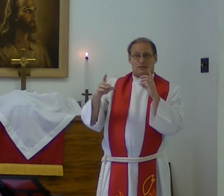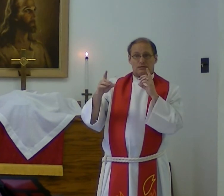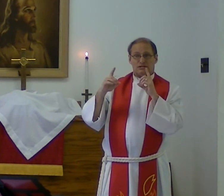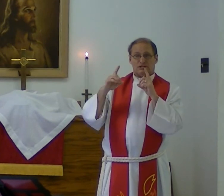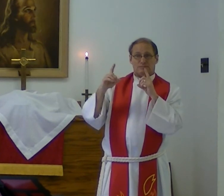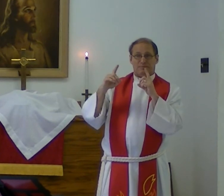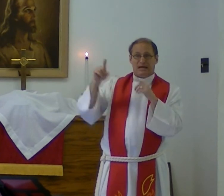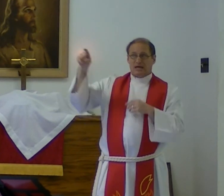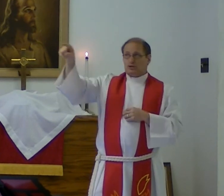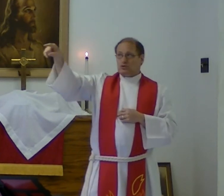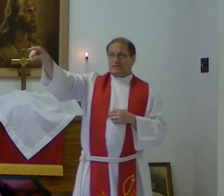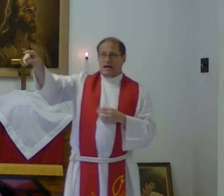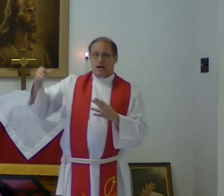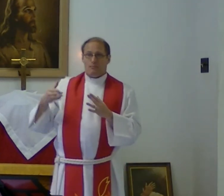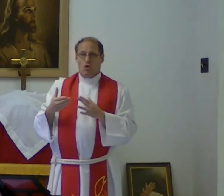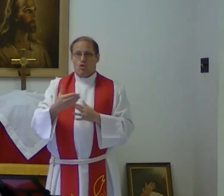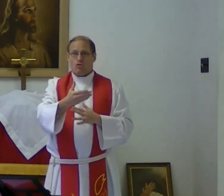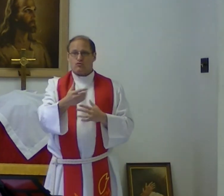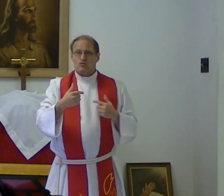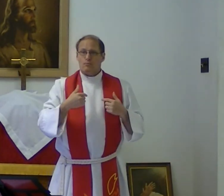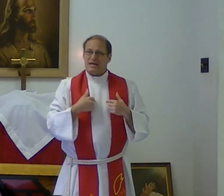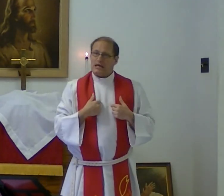speaking to them through me.